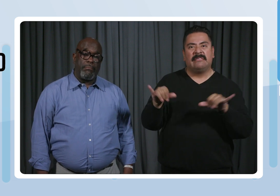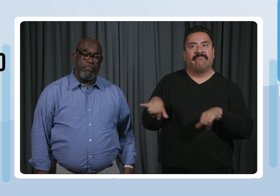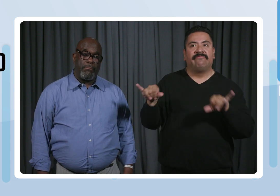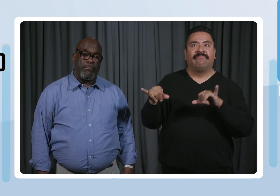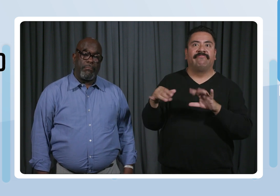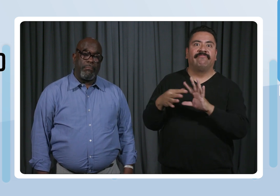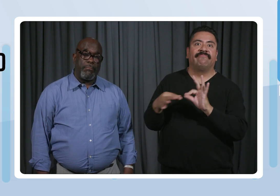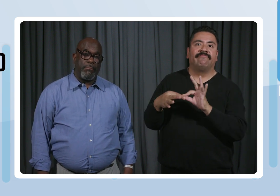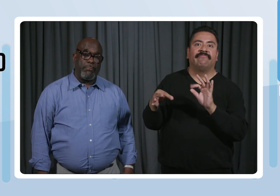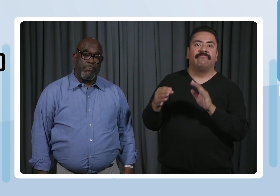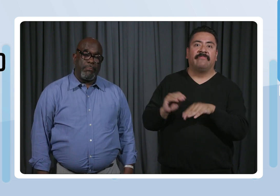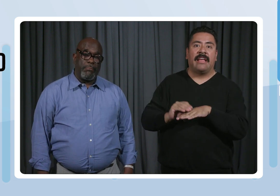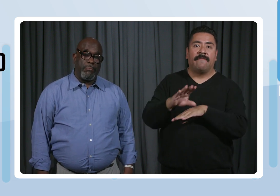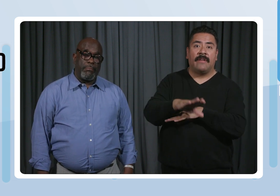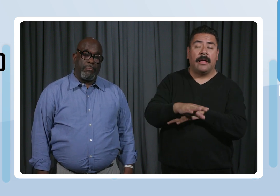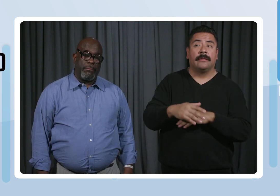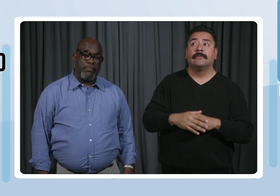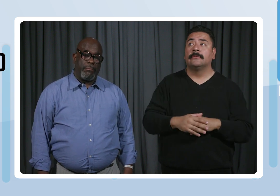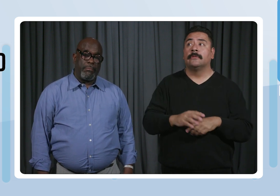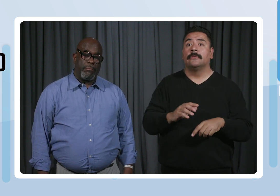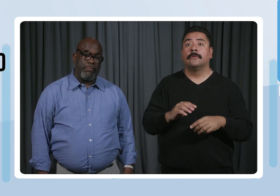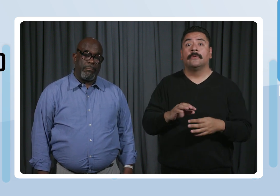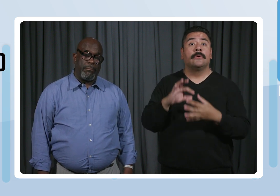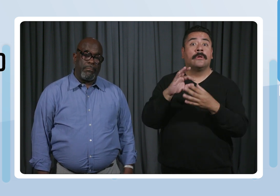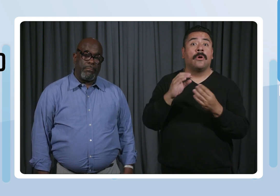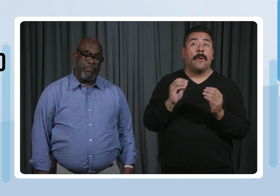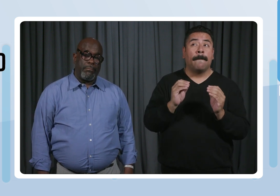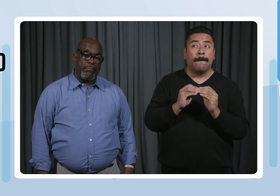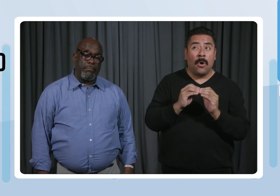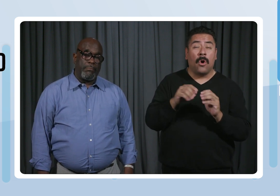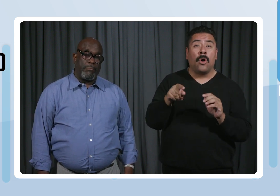But in terms of more typical